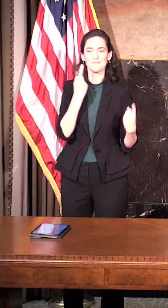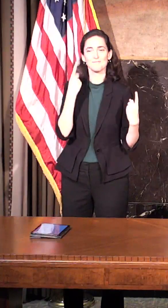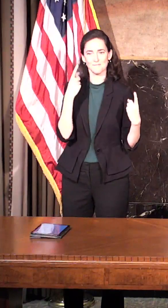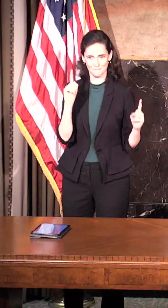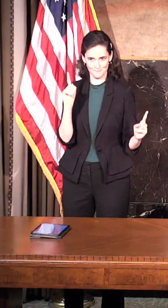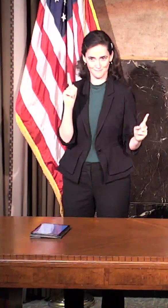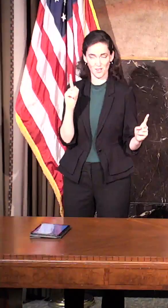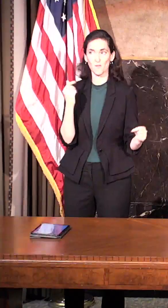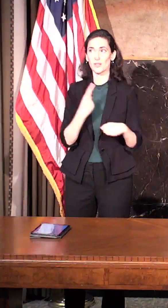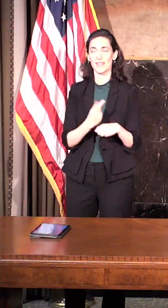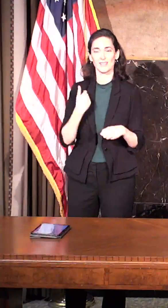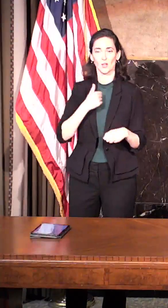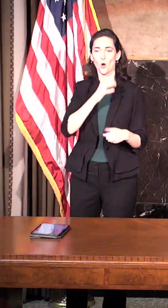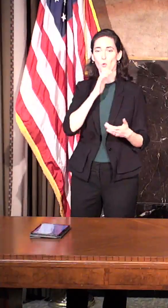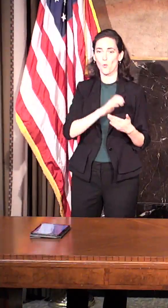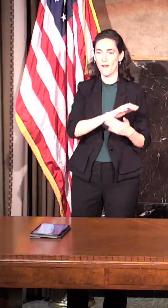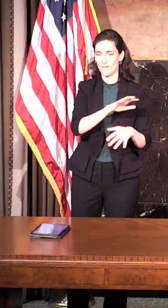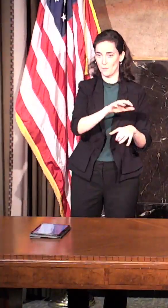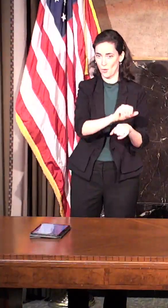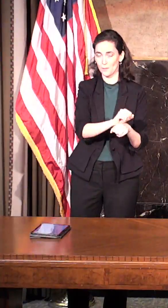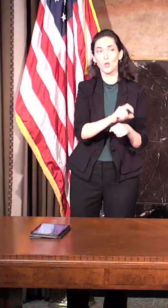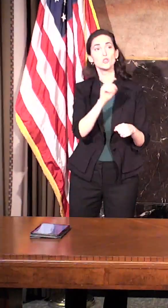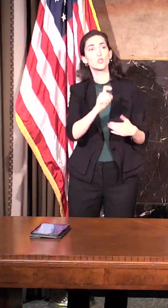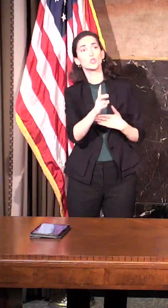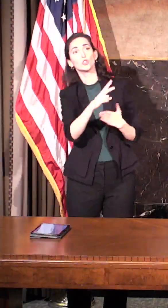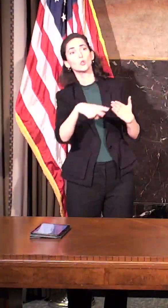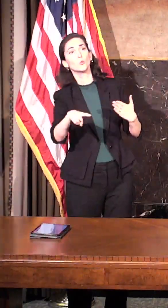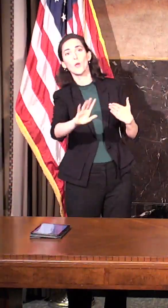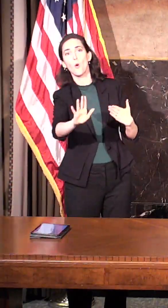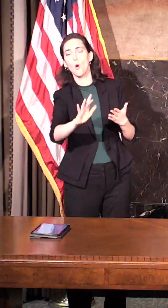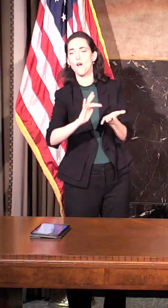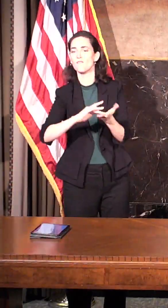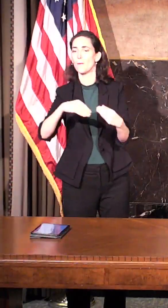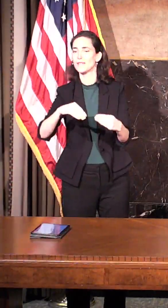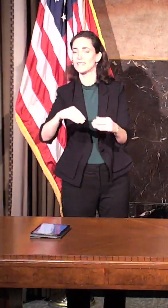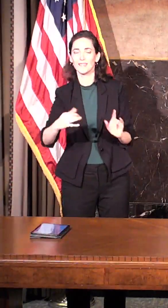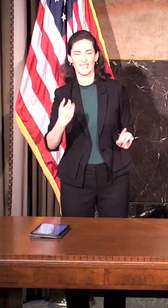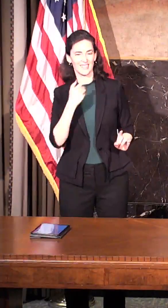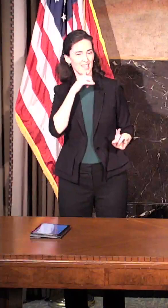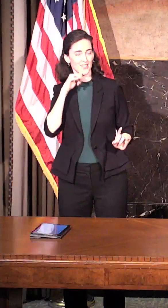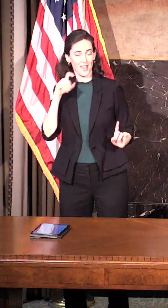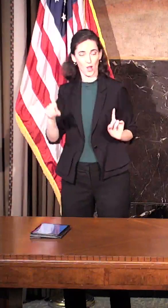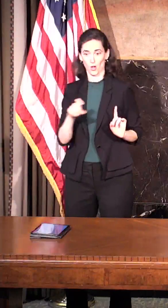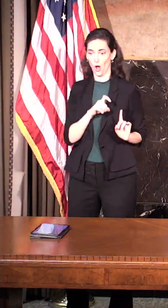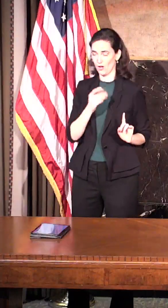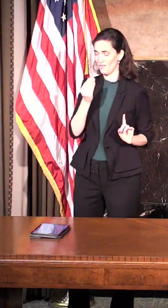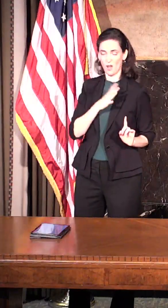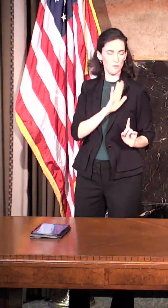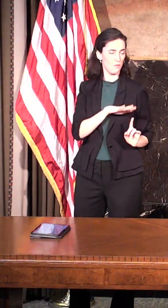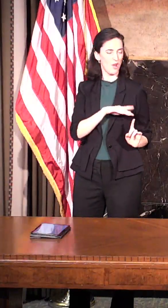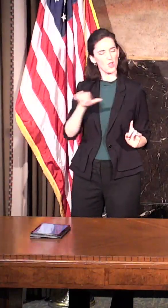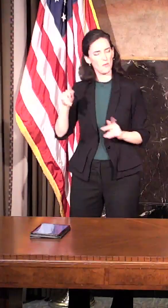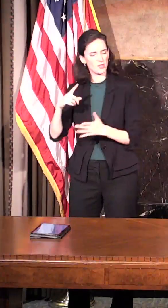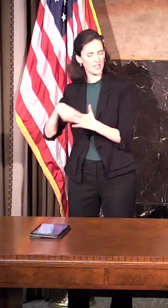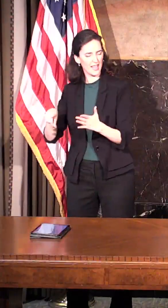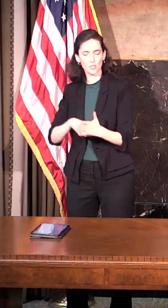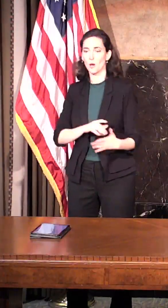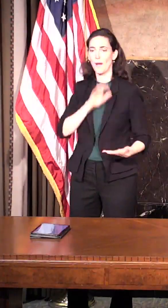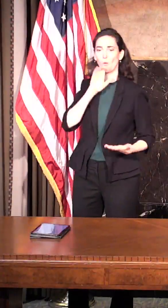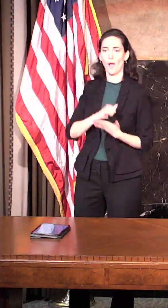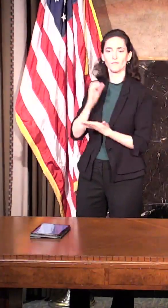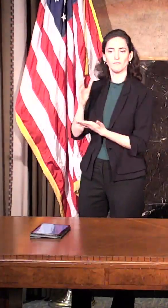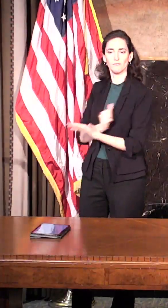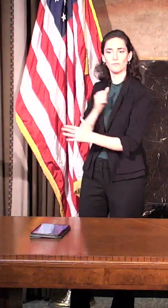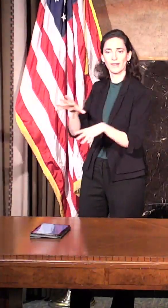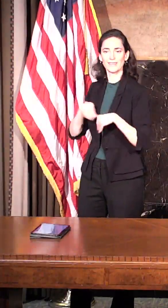appointment a couple of days ago. It was supposed to be for a couple of weeks from now, and the pharmacy called her yesterday with someone with a cancellation, and she bumped it up.